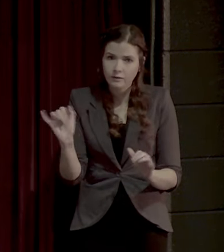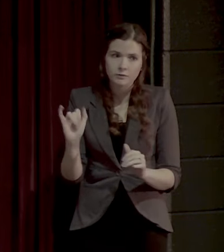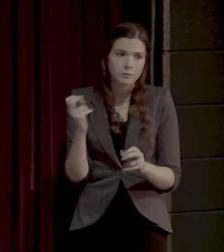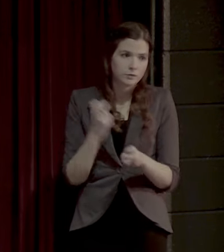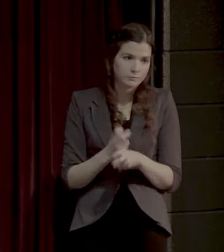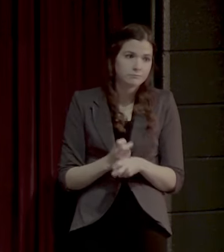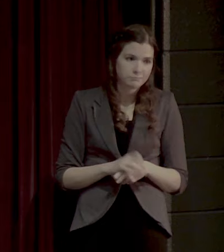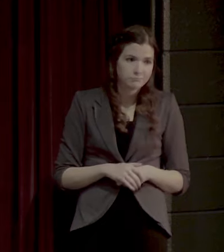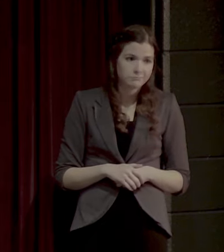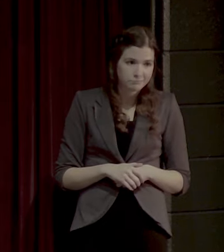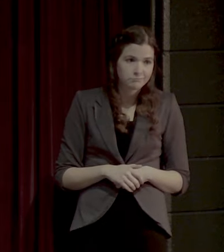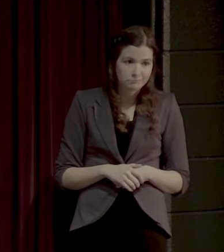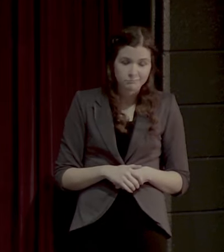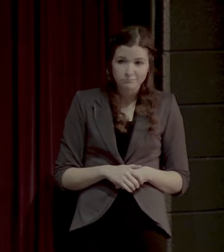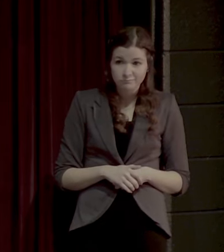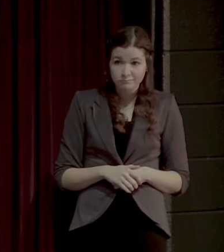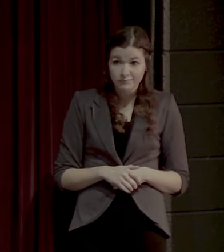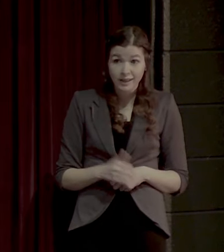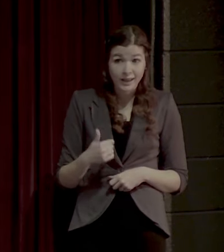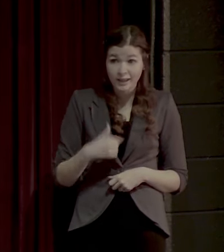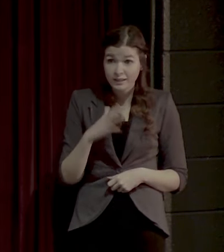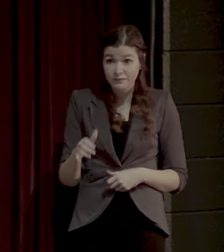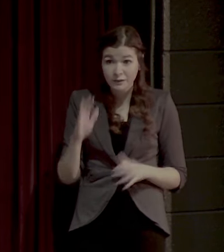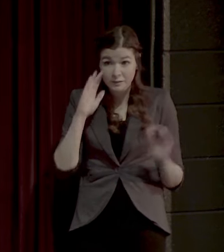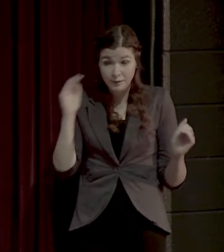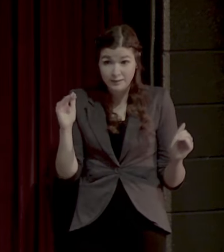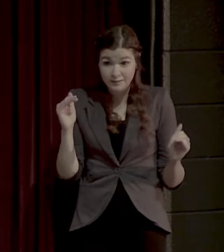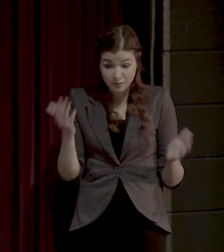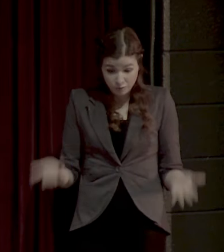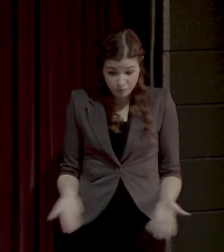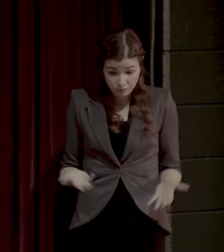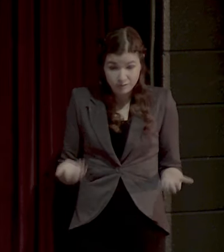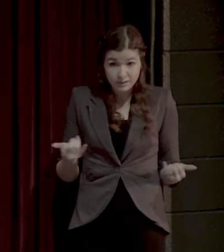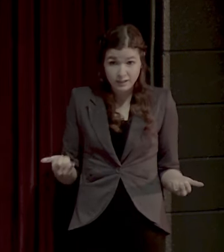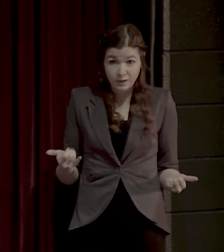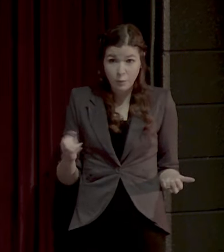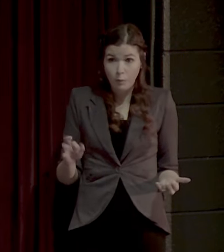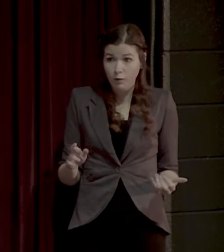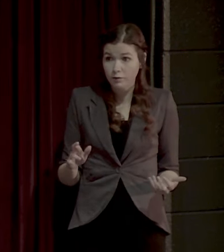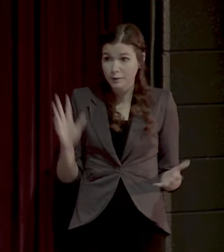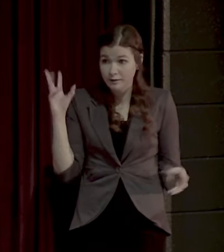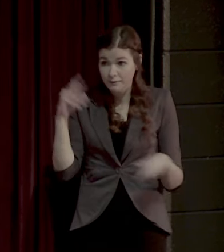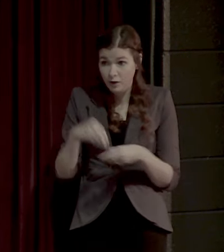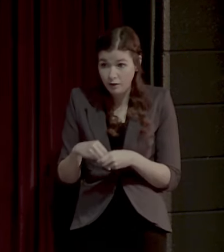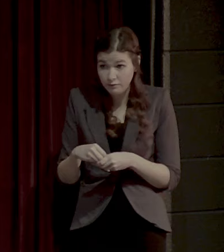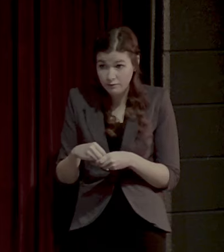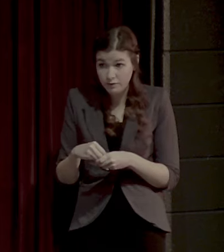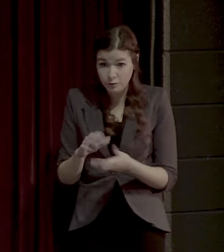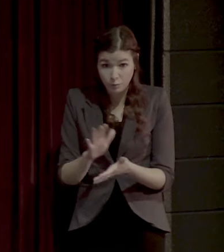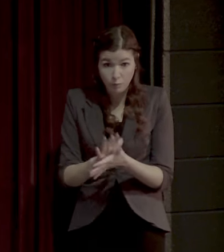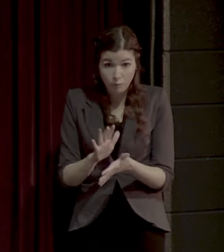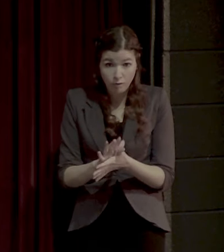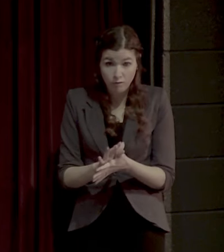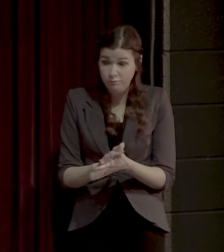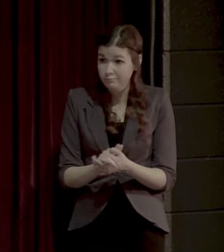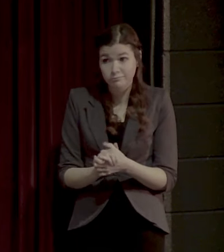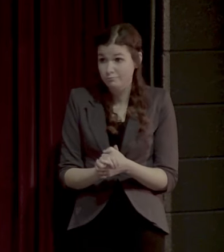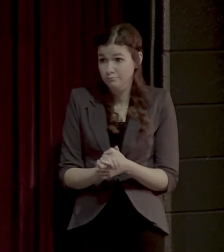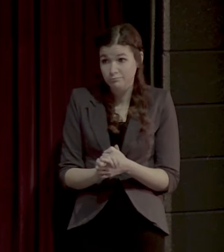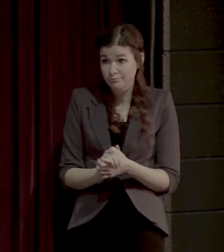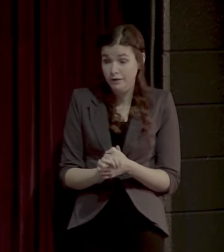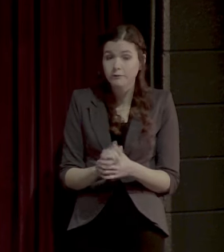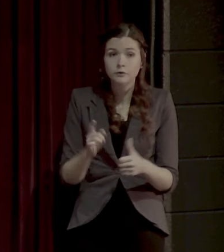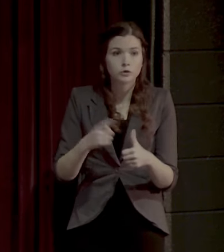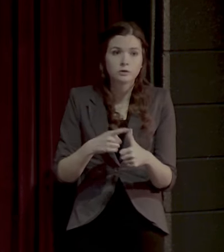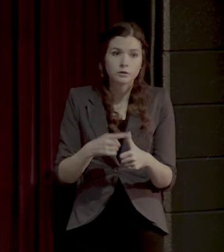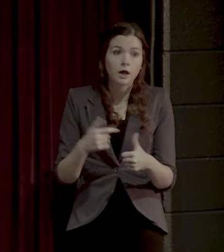one. I never expected to be where I am today or to be as involved as I am in the school.